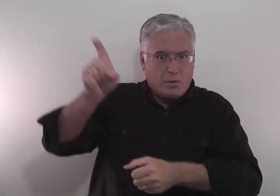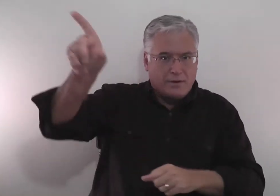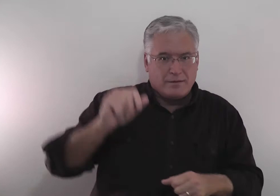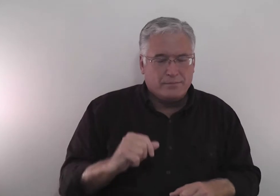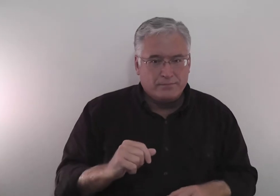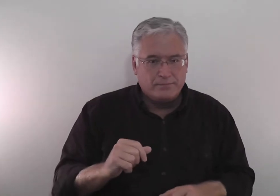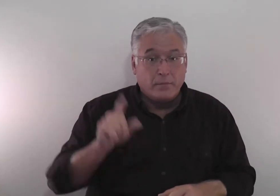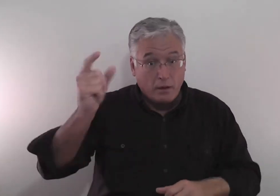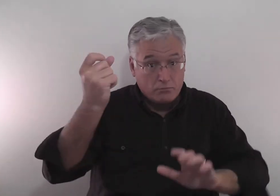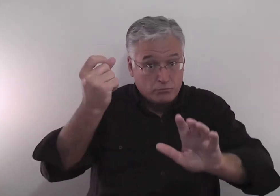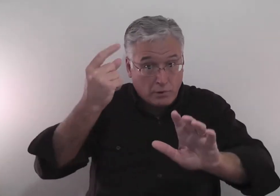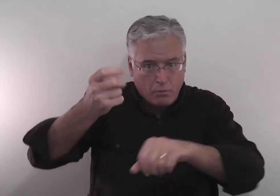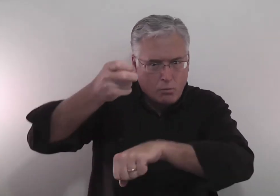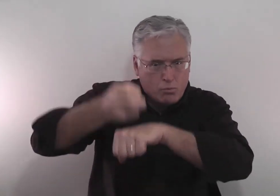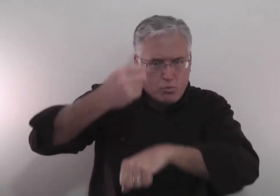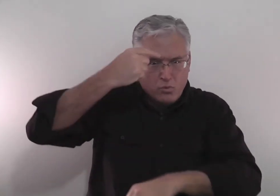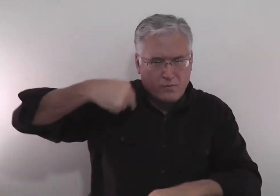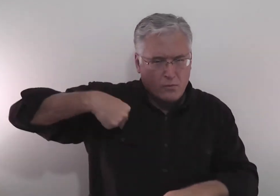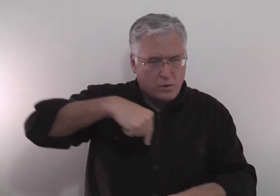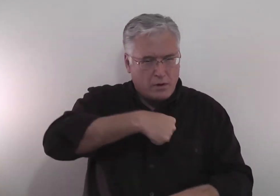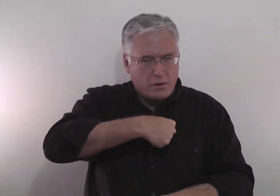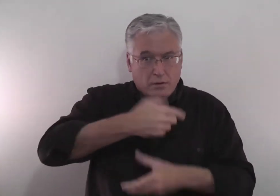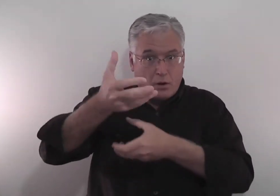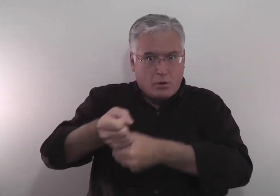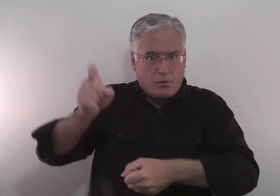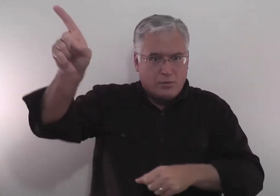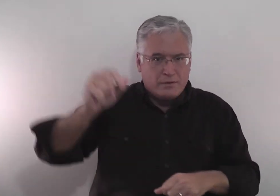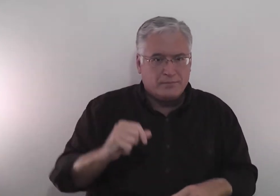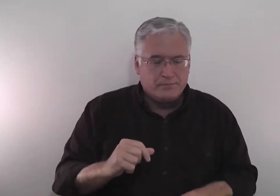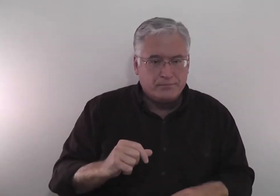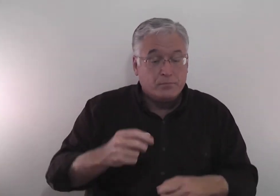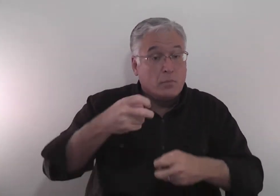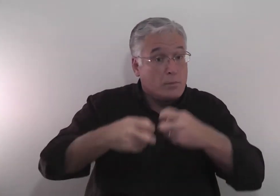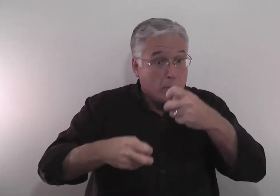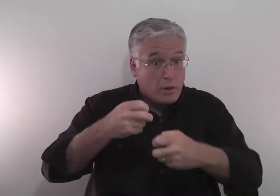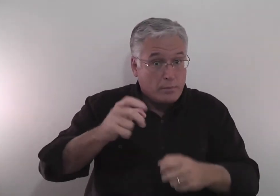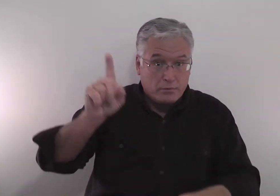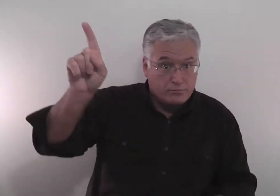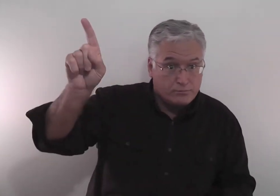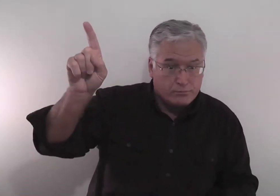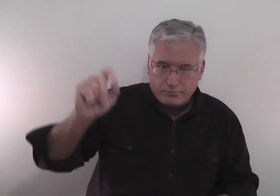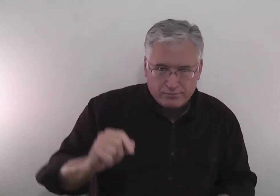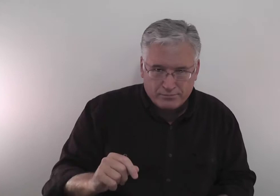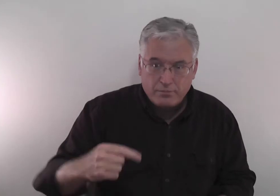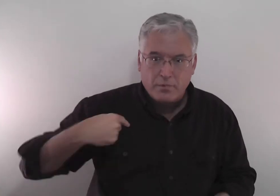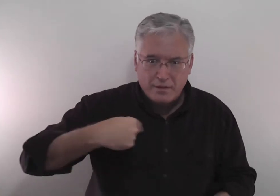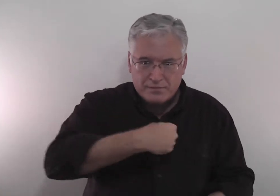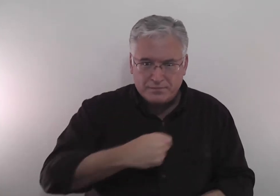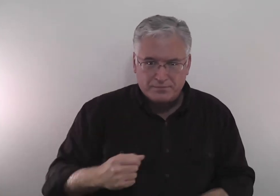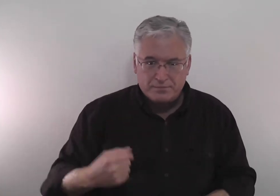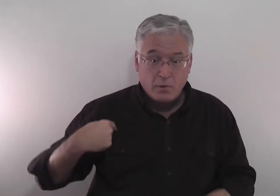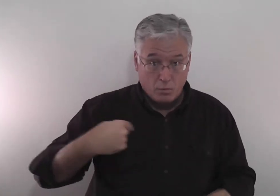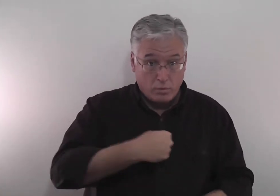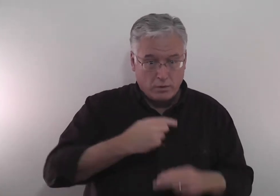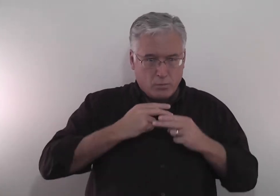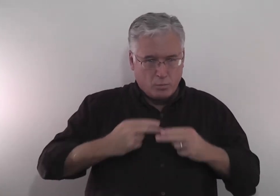do it? Well, he does it for us because it's hard for us to trust. The problem is not with him, it's with